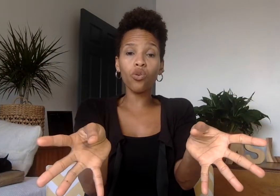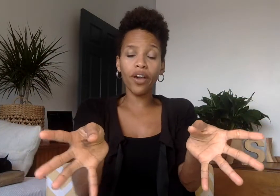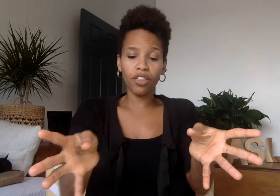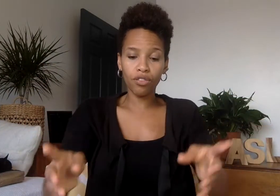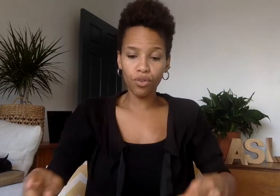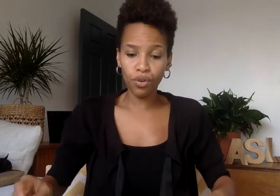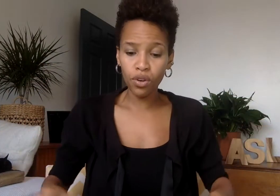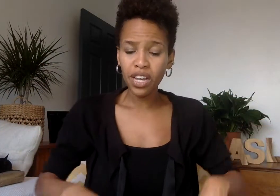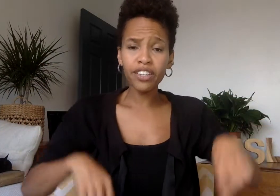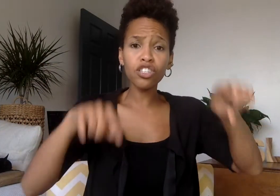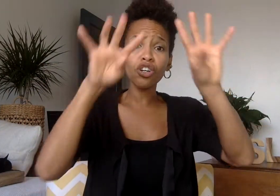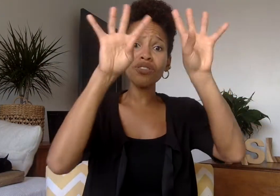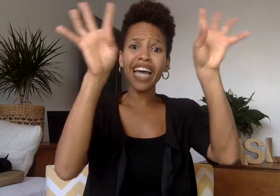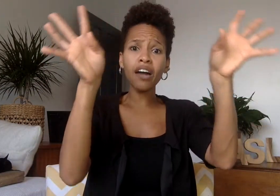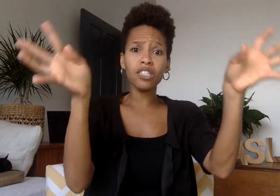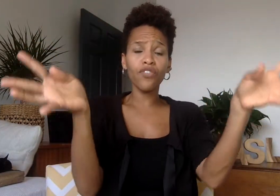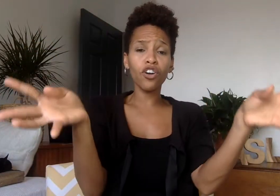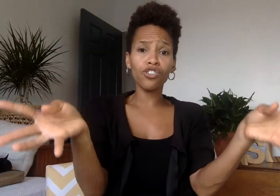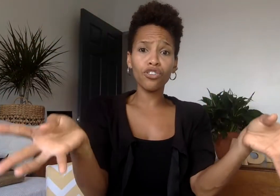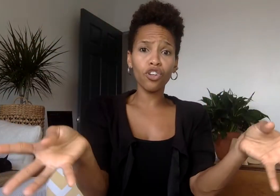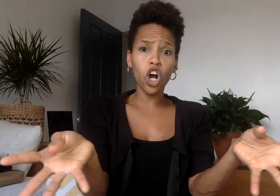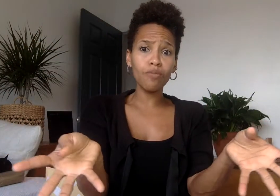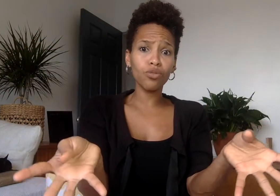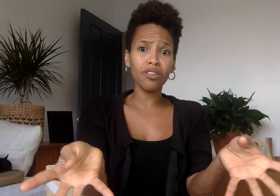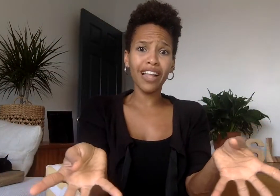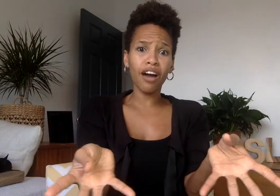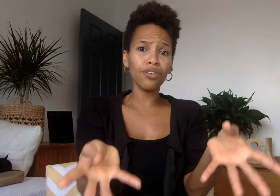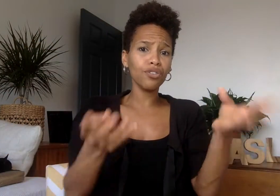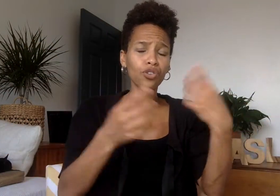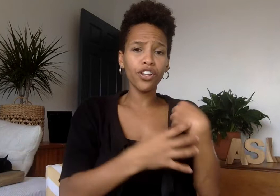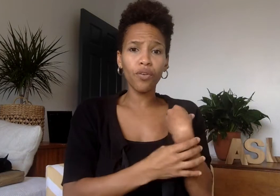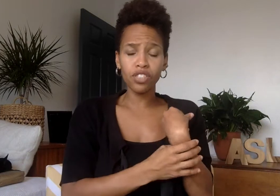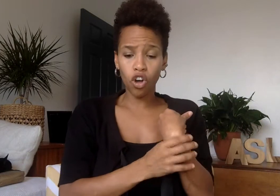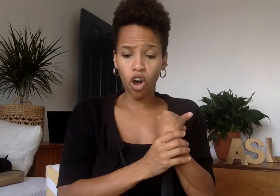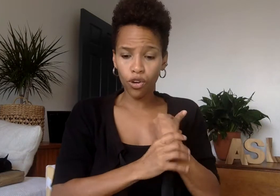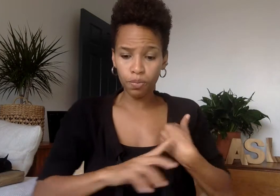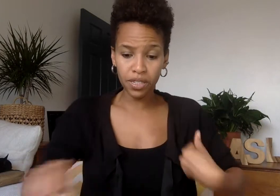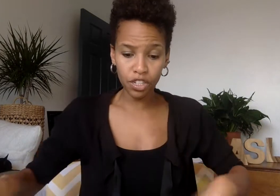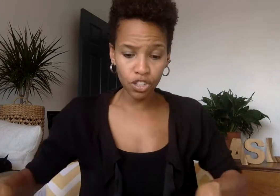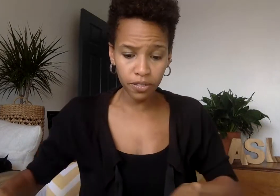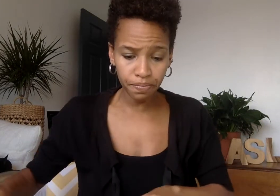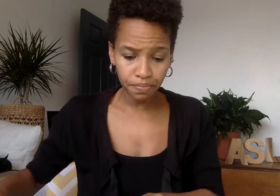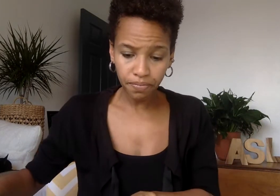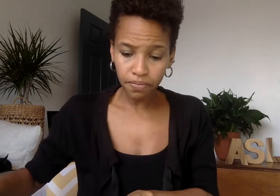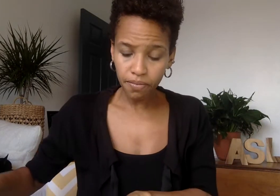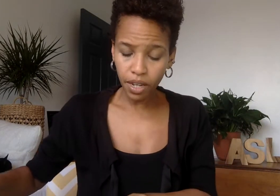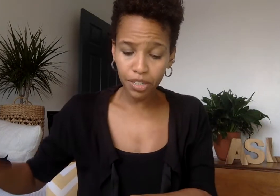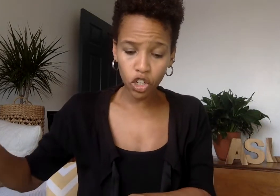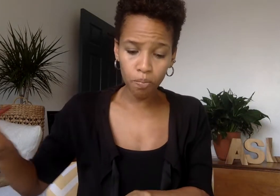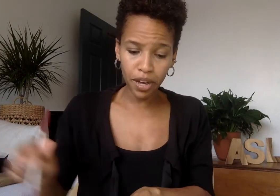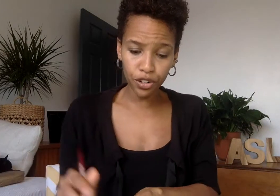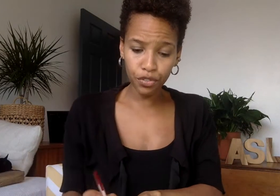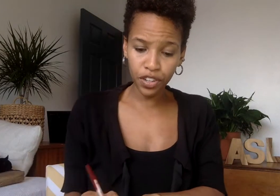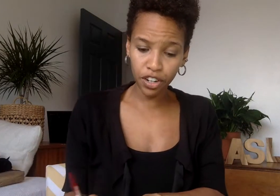way through. And just go down as far as your arms will allow you to. I know it's an awkward position, but don't bend your